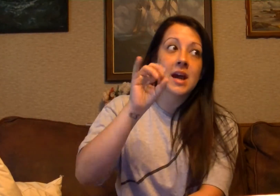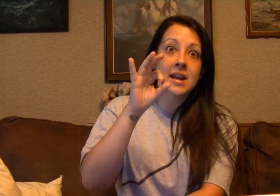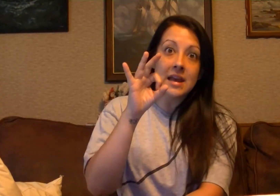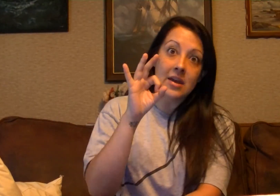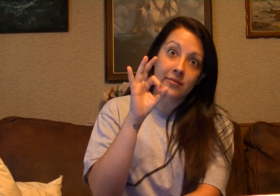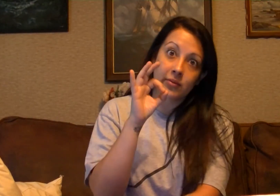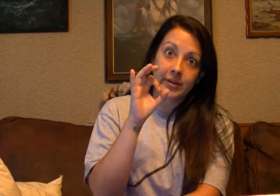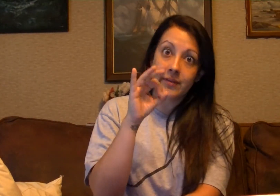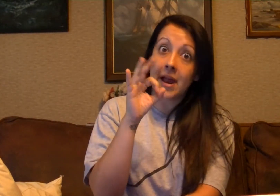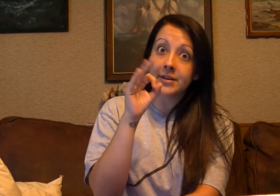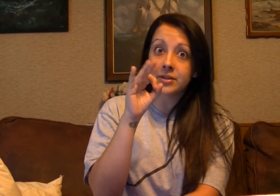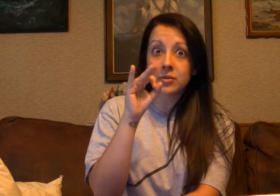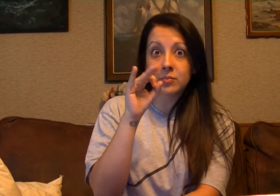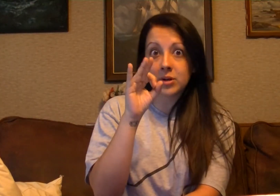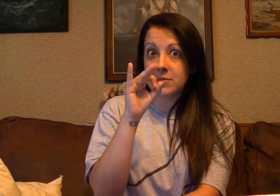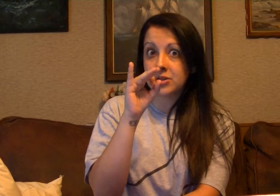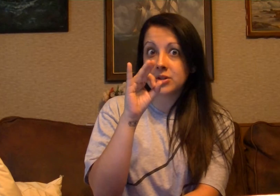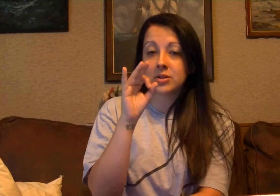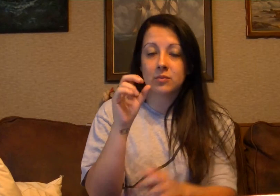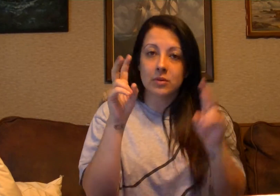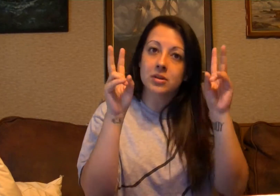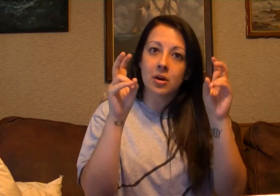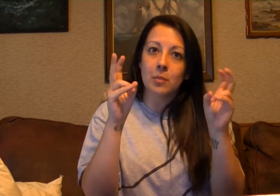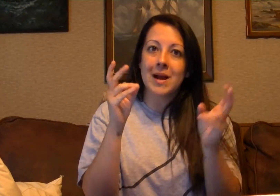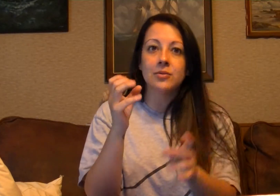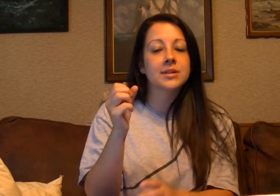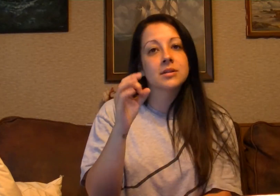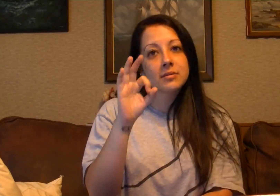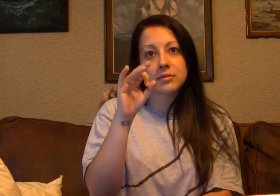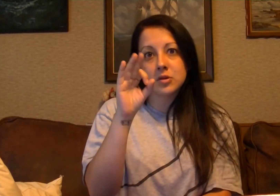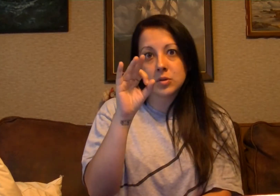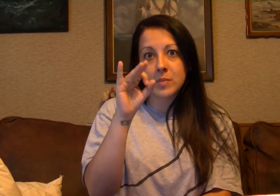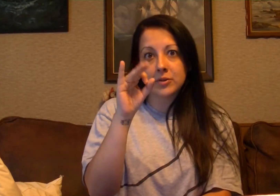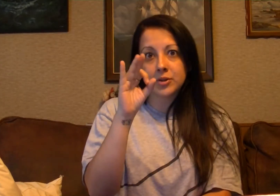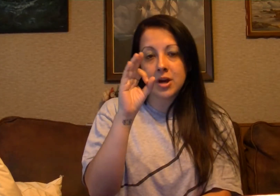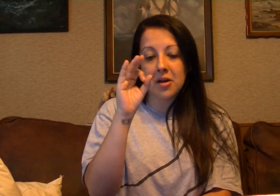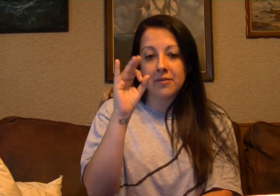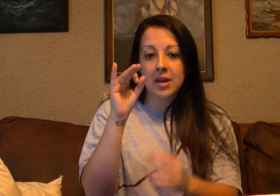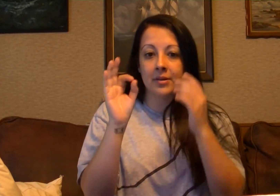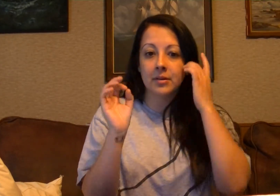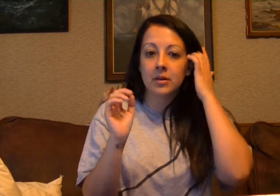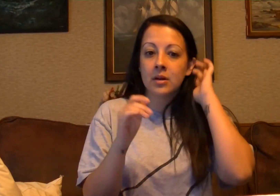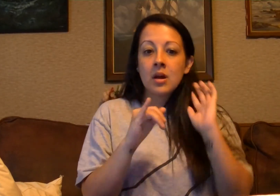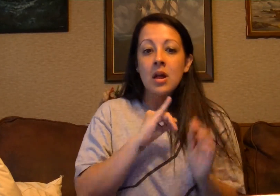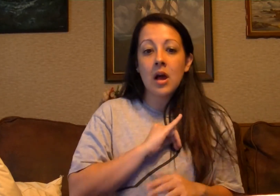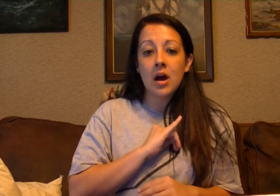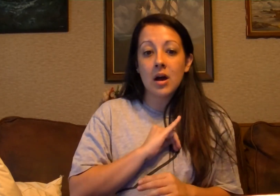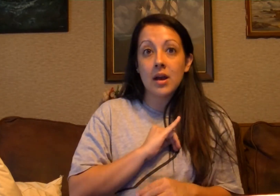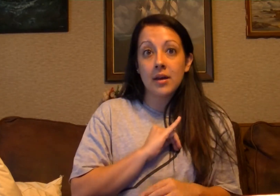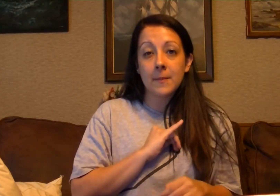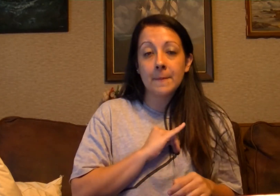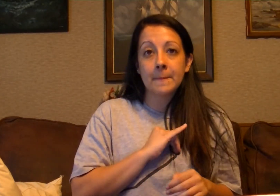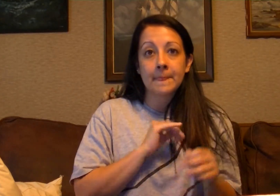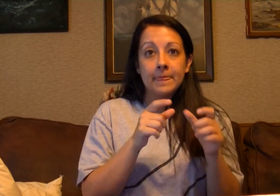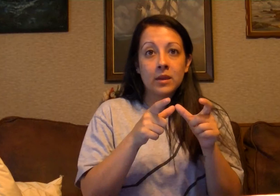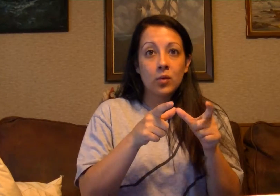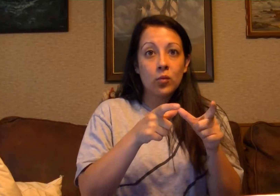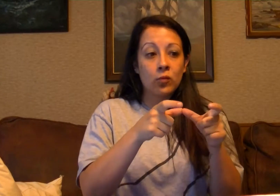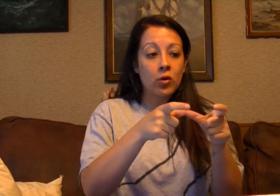to F really fast, so you're pretty much just, it's called a bounce. You just bounce your F hand. I,